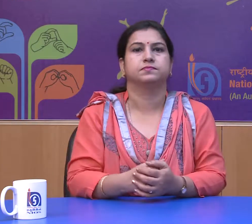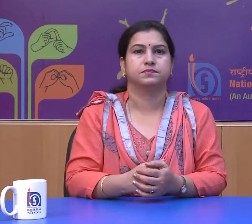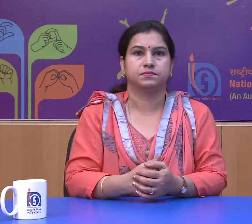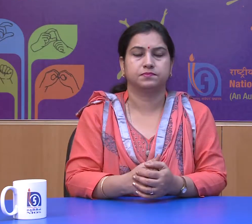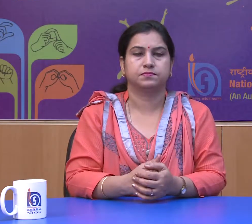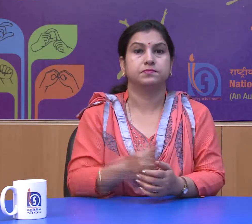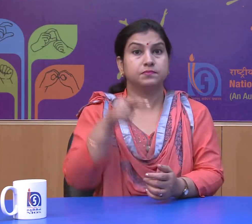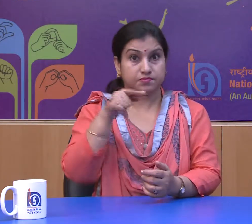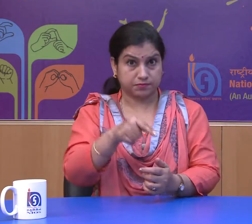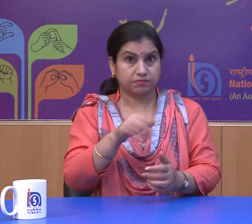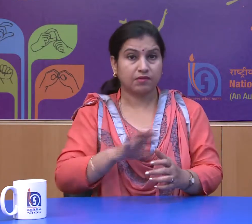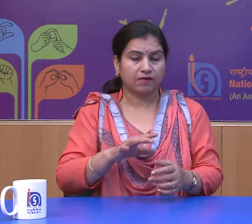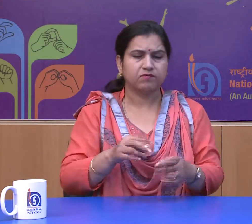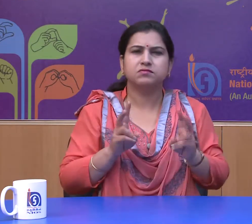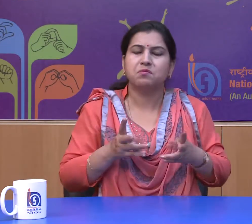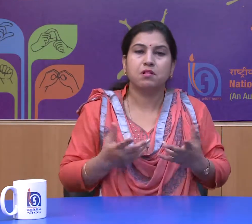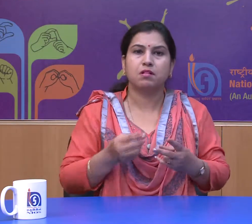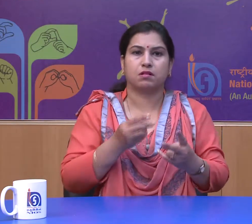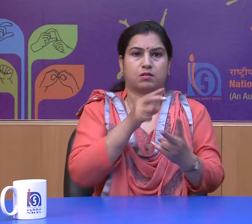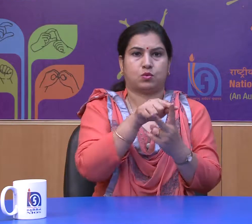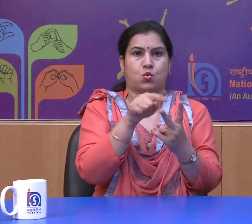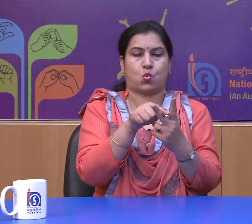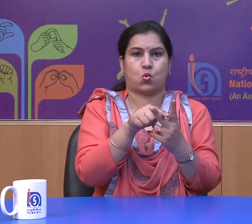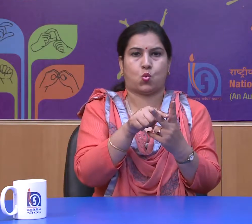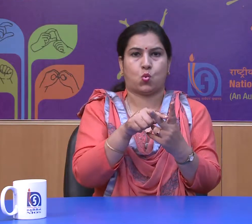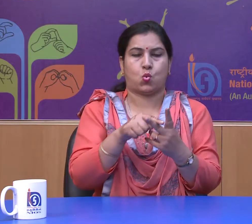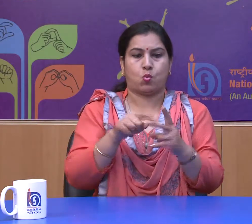There are generally two types of countries in the world.